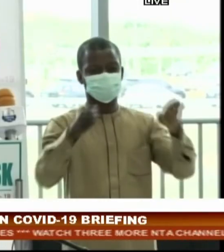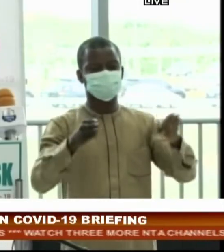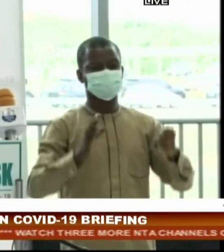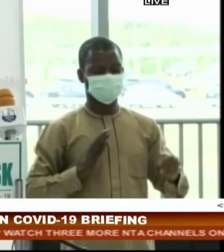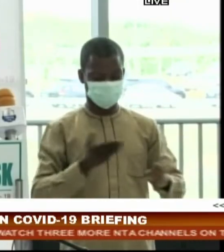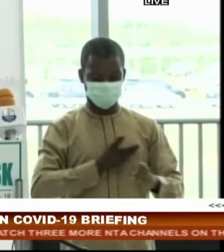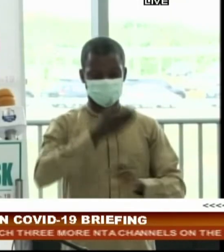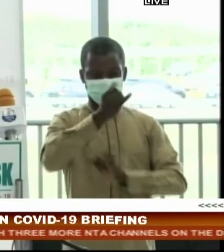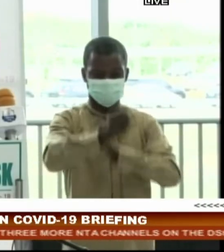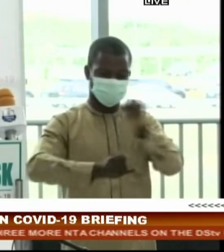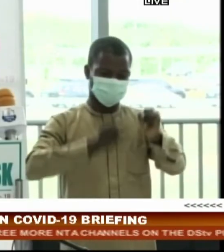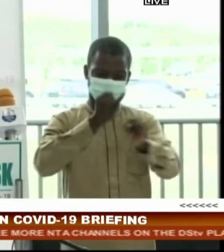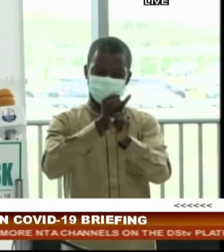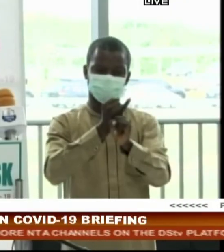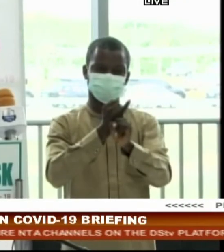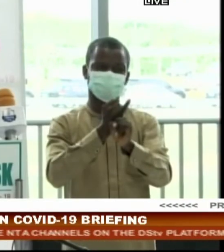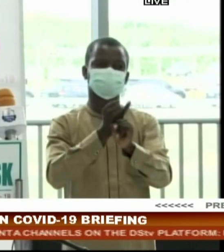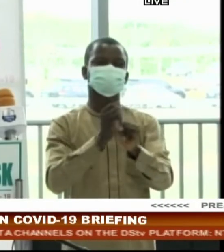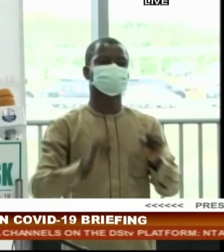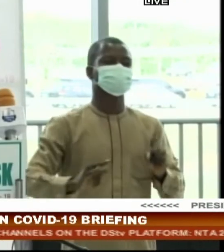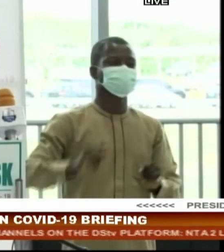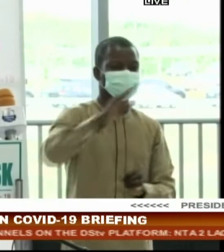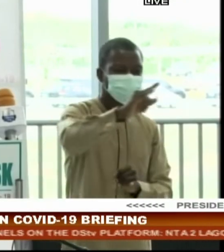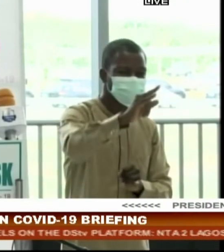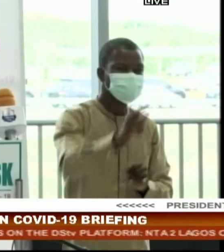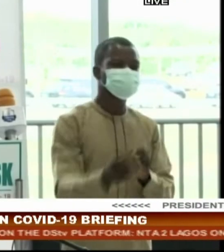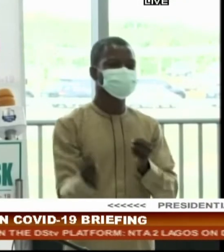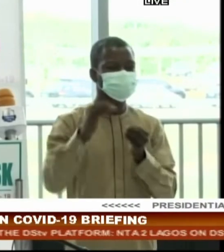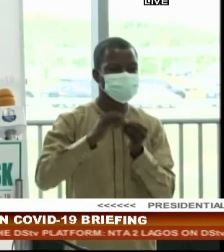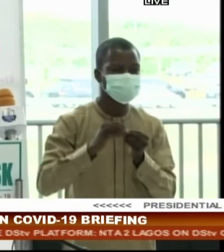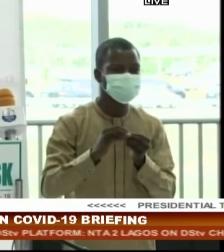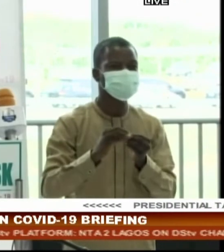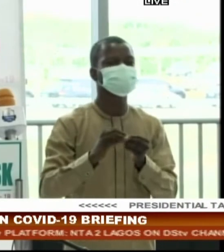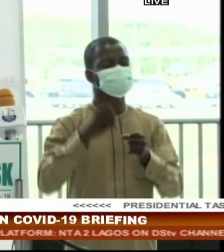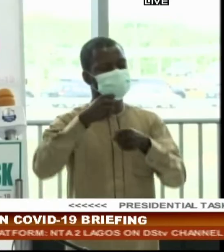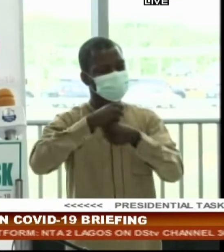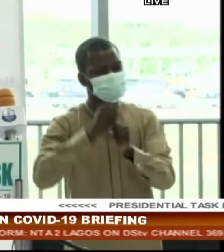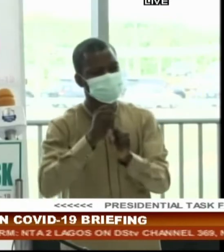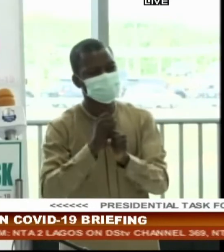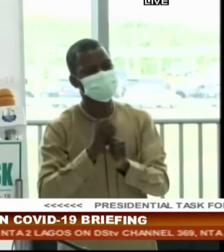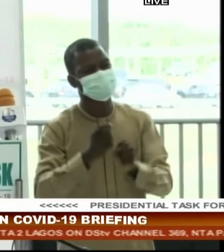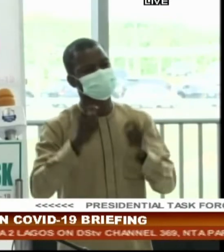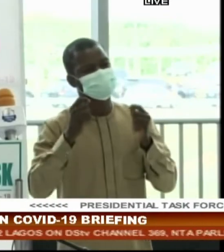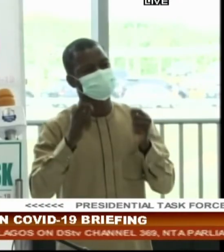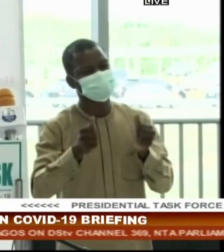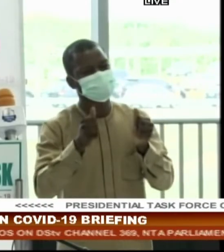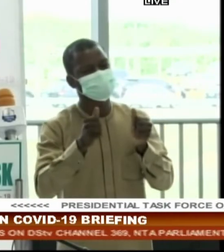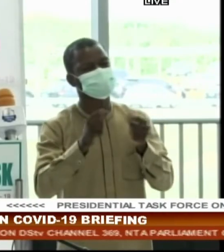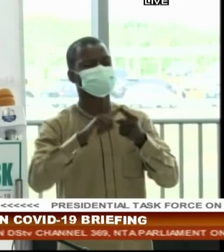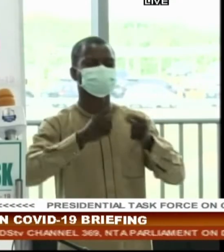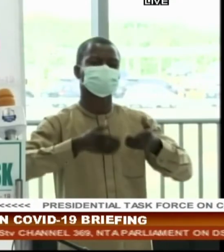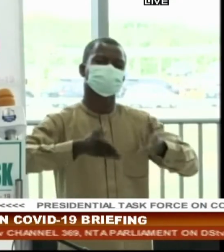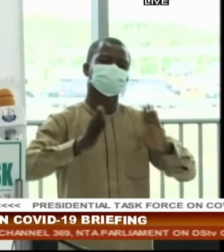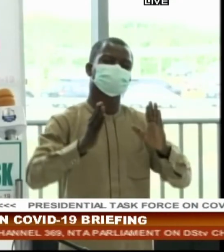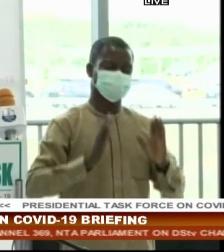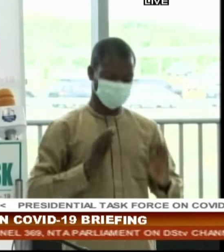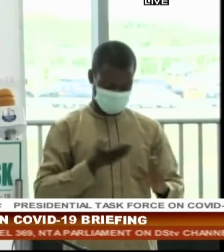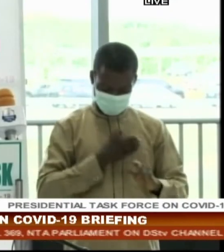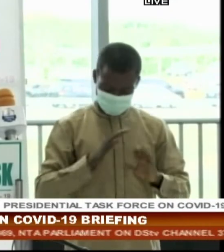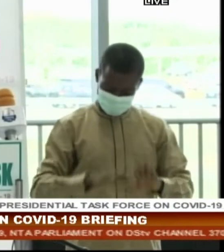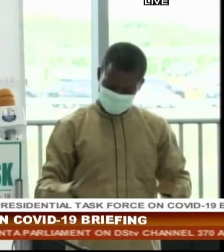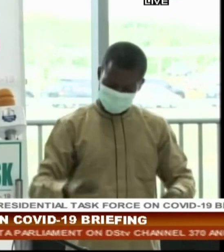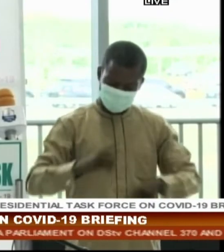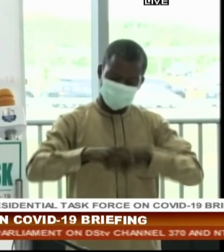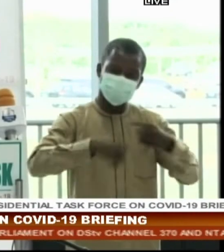international skies. We are also making haste to allow our children go back